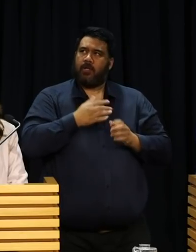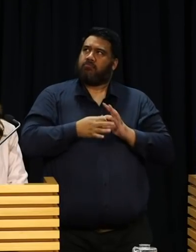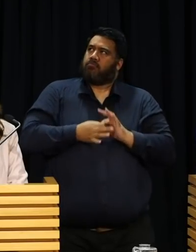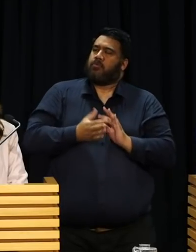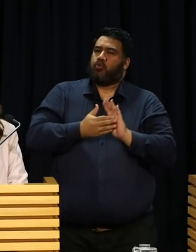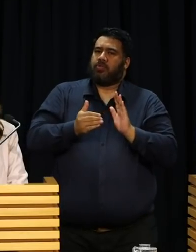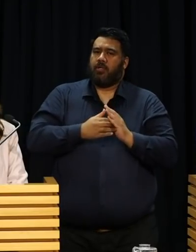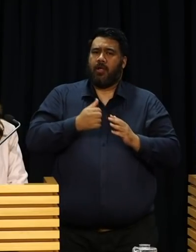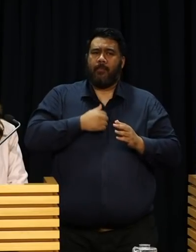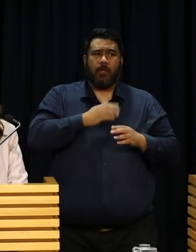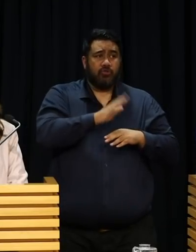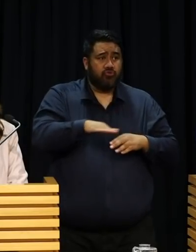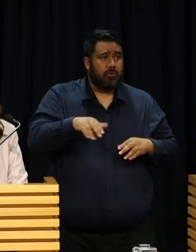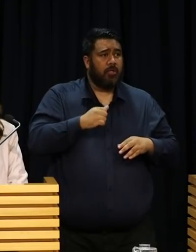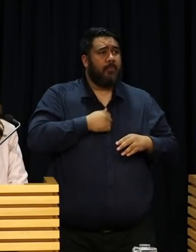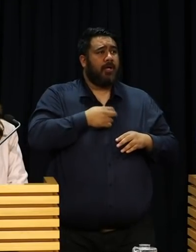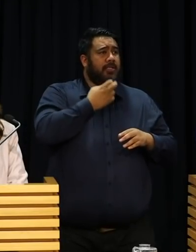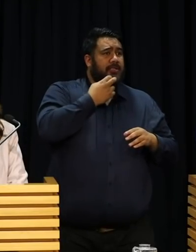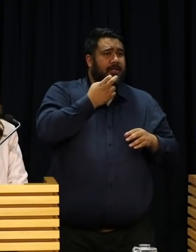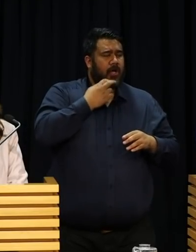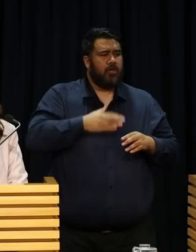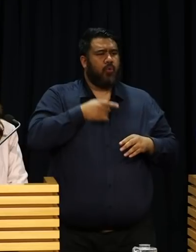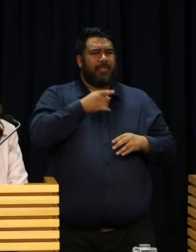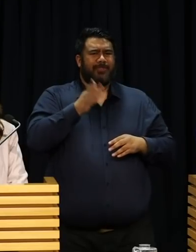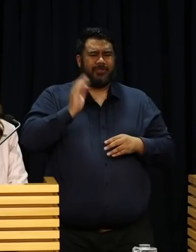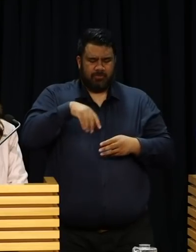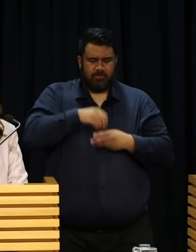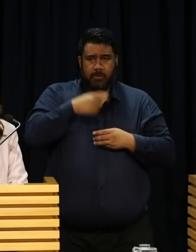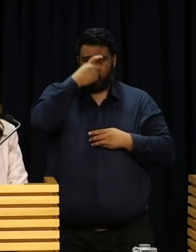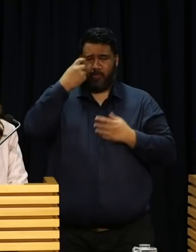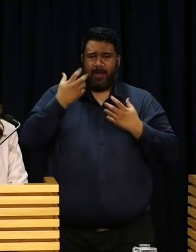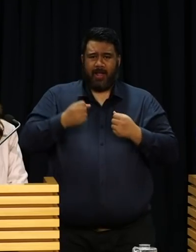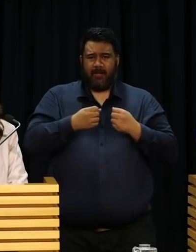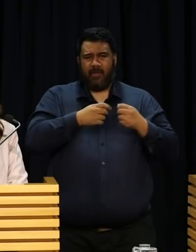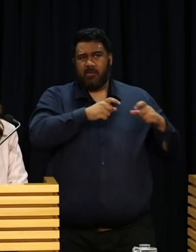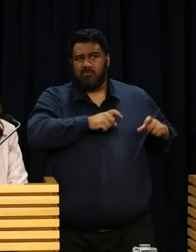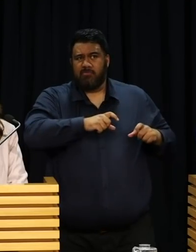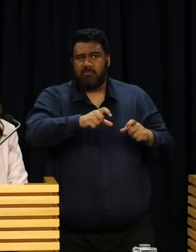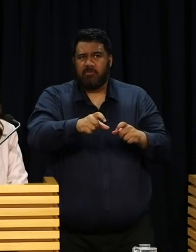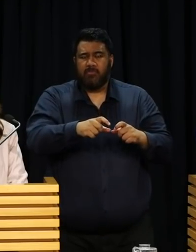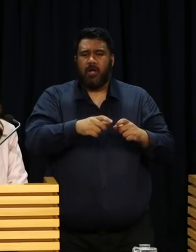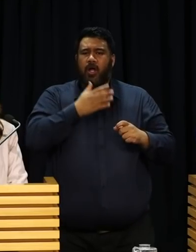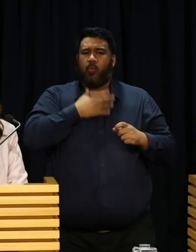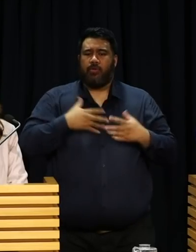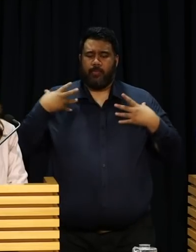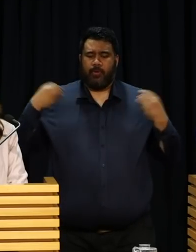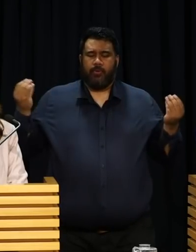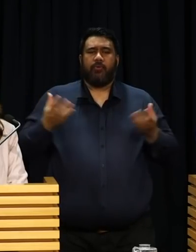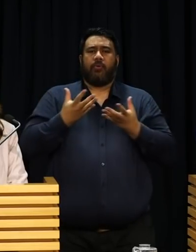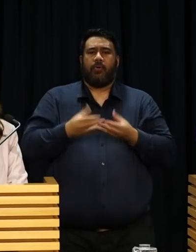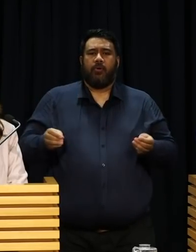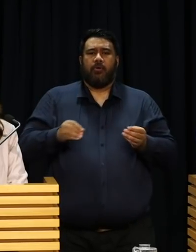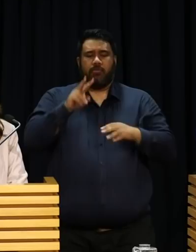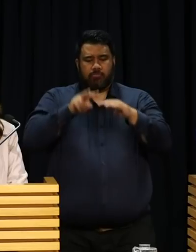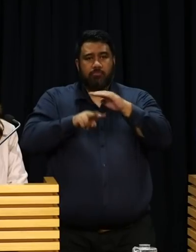of my nieces and nephews to be shackled by that pain and to be angry about it. I need them to move forward and look to